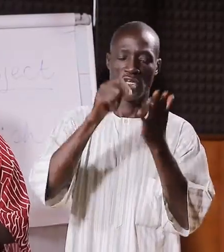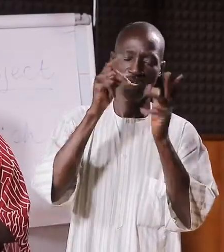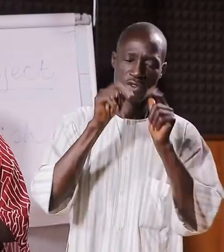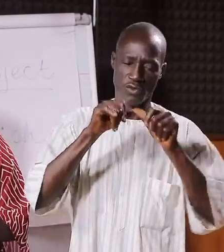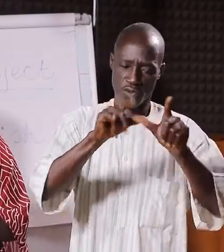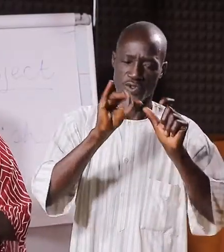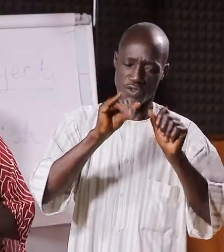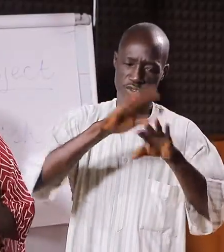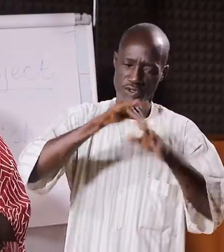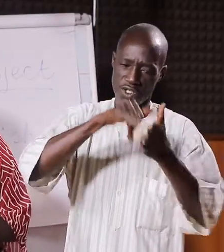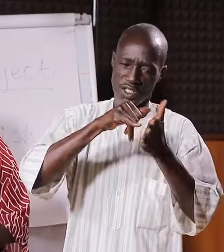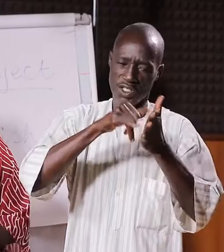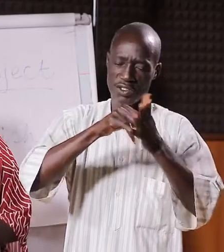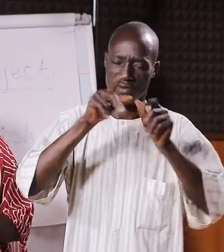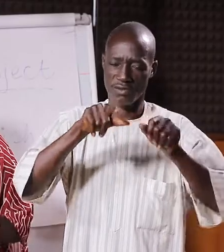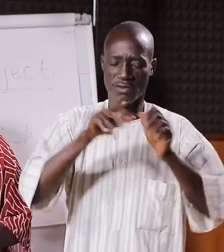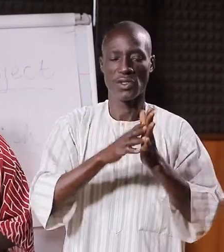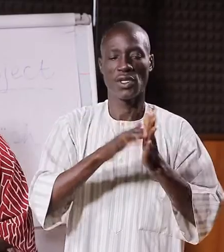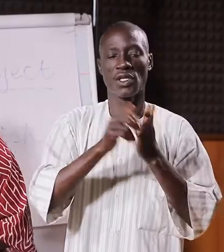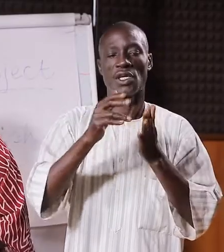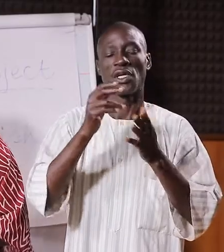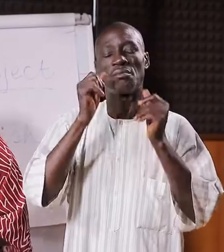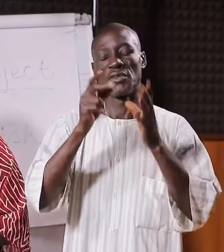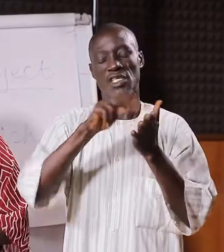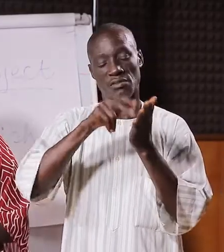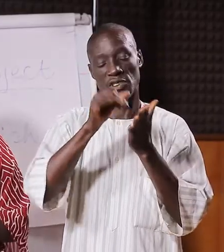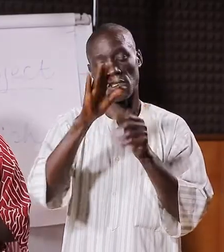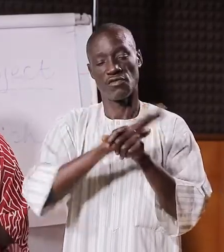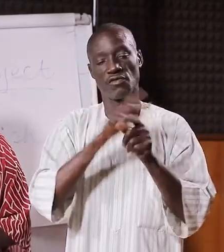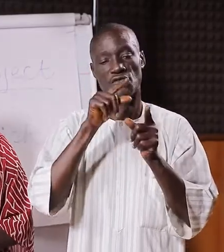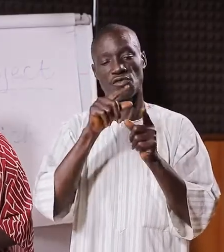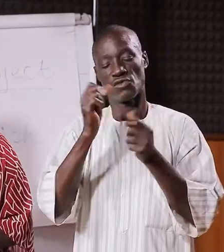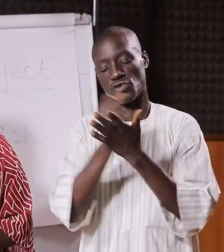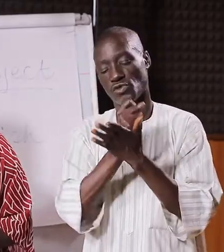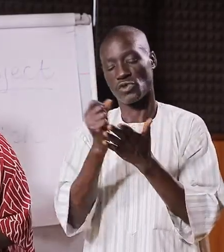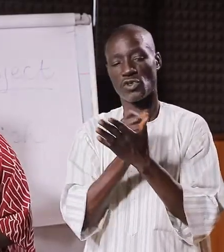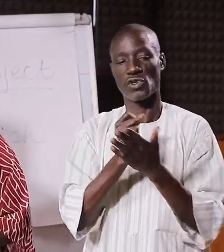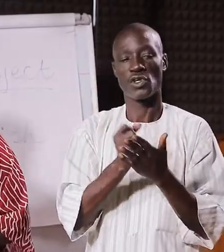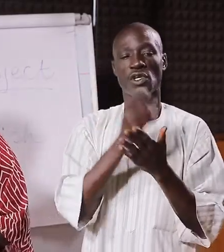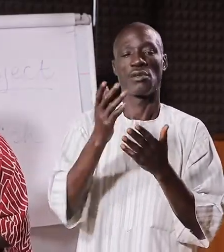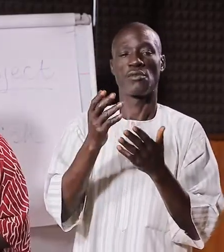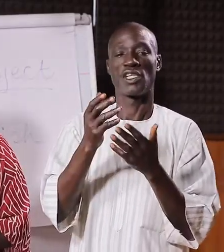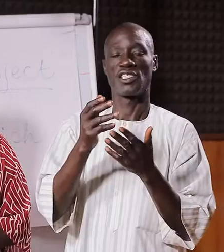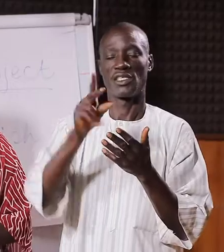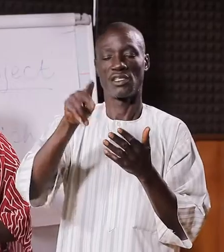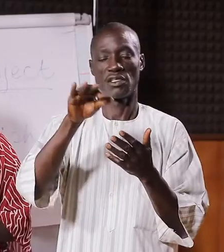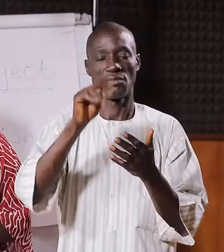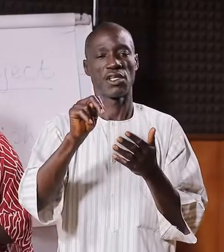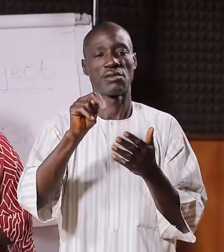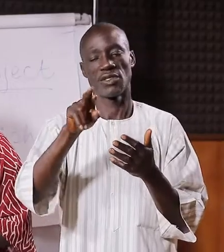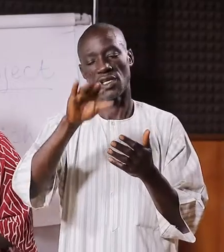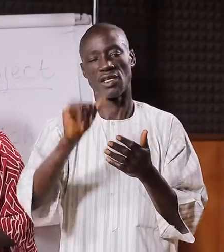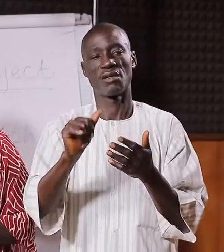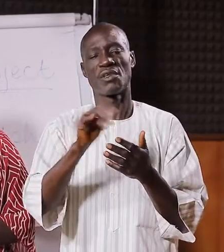it. There are very meaningful hip-hop songs. There are so many poems and rhymes. There